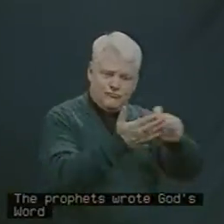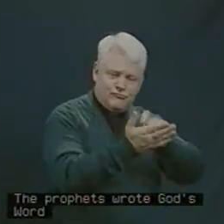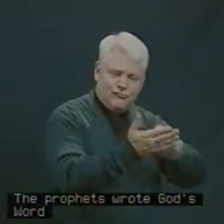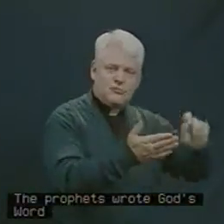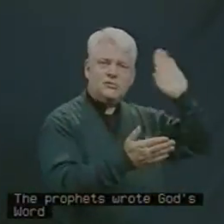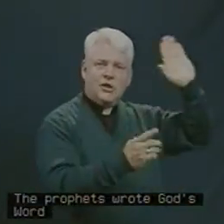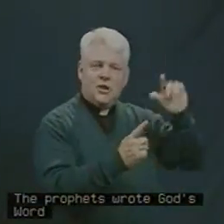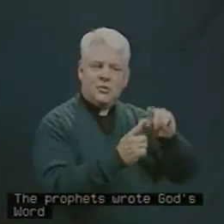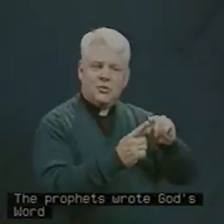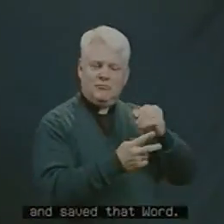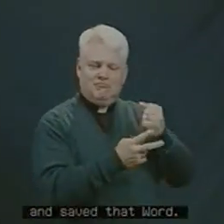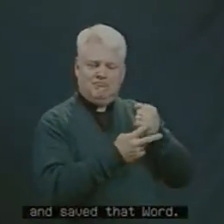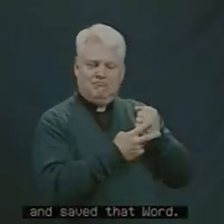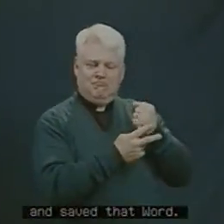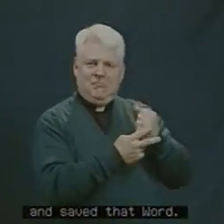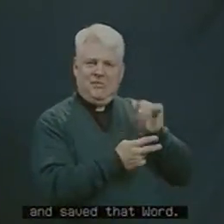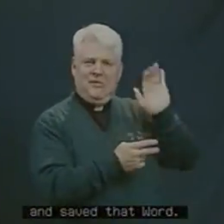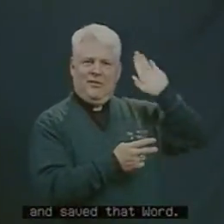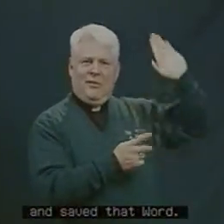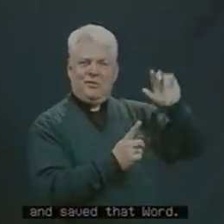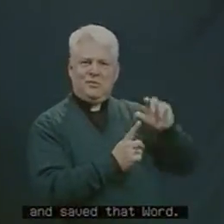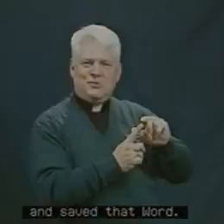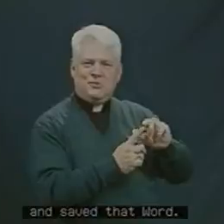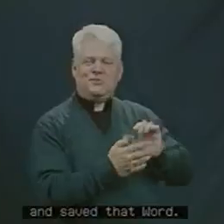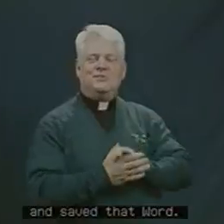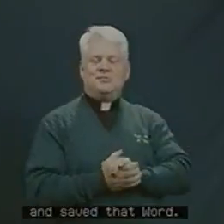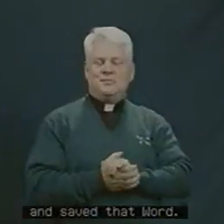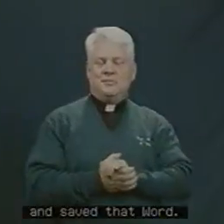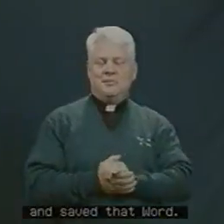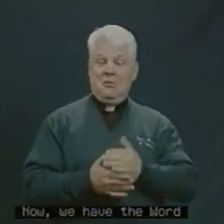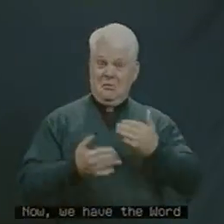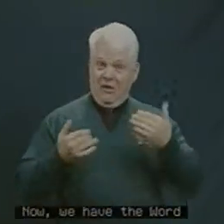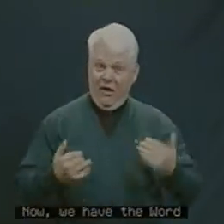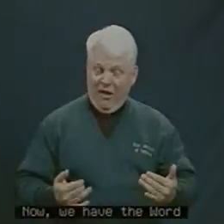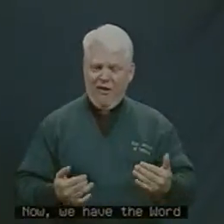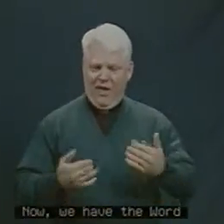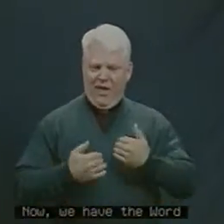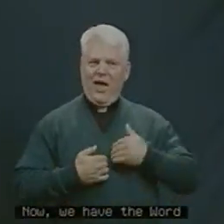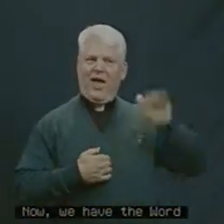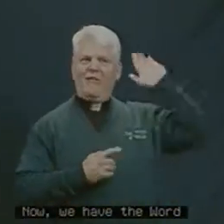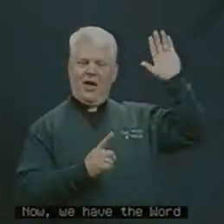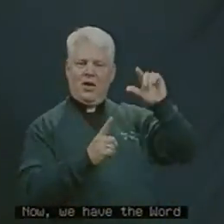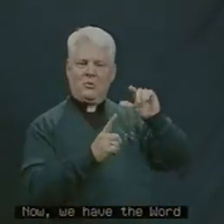The prophets wrote God's Word and saved that Word. Now we have